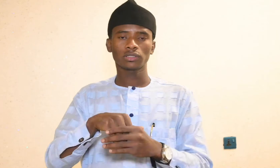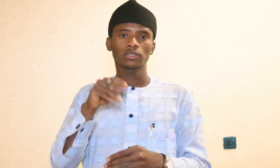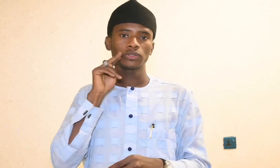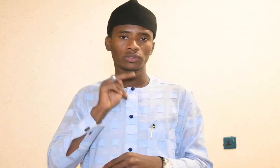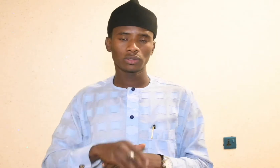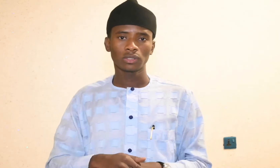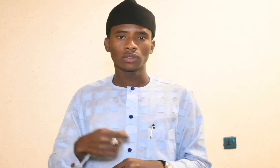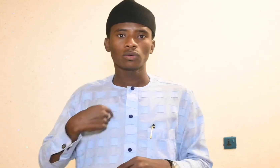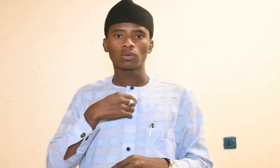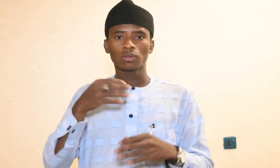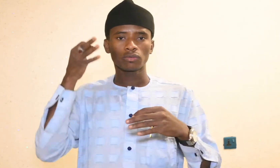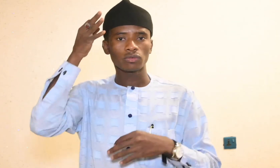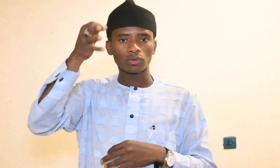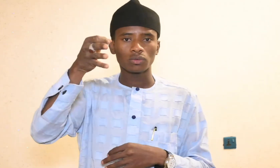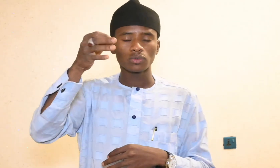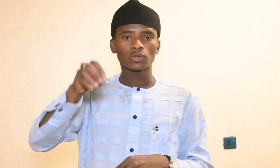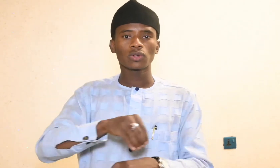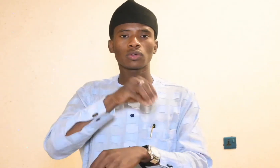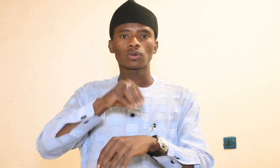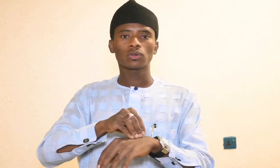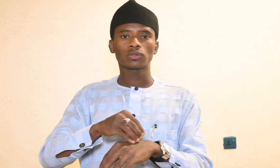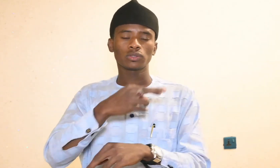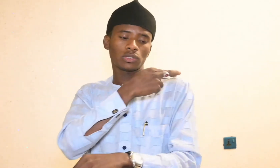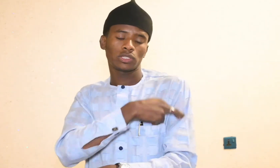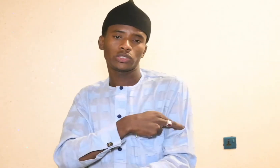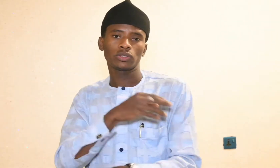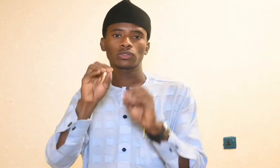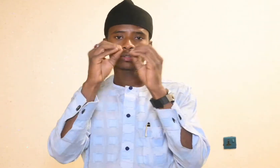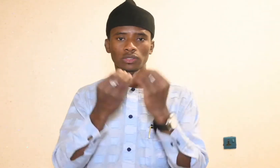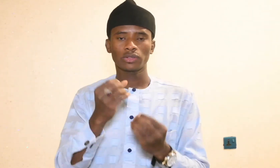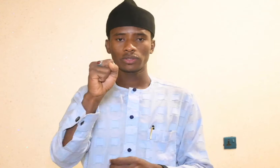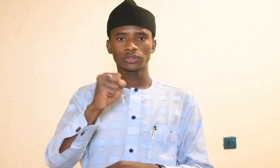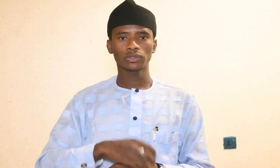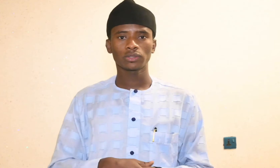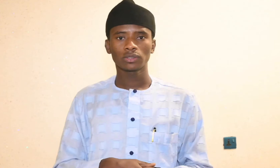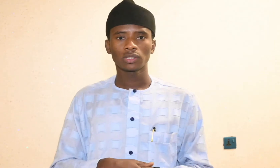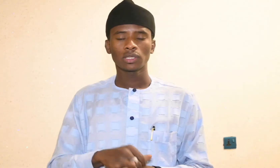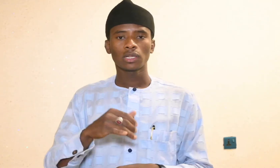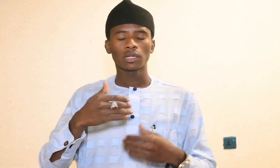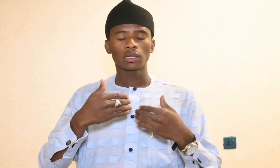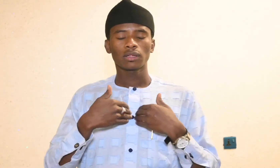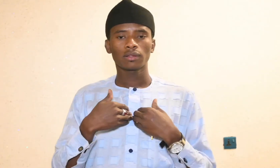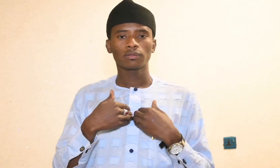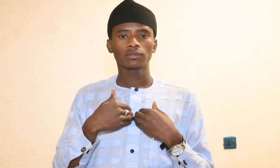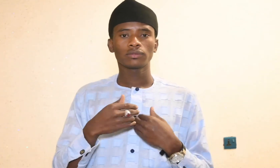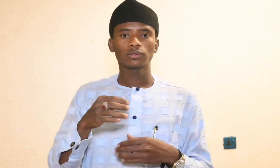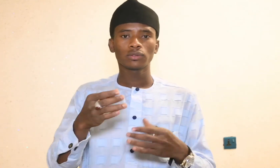with focus on religious organizations. Have you ever wanted to be part